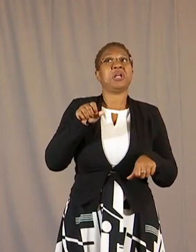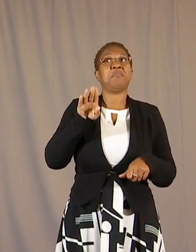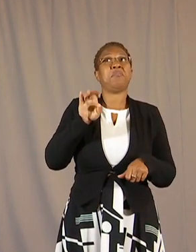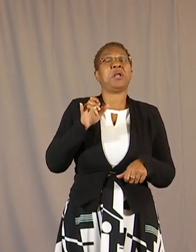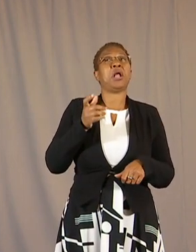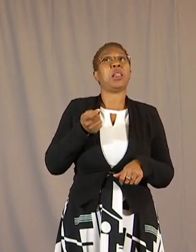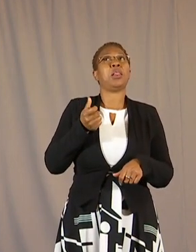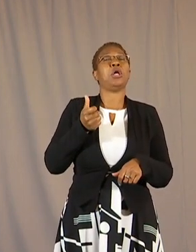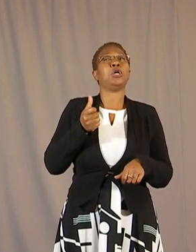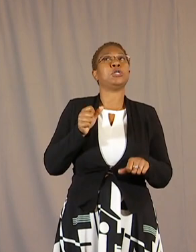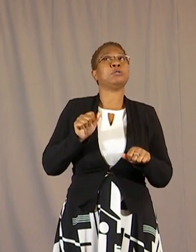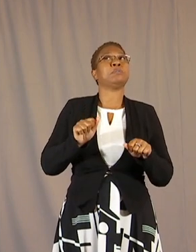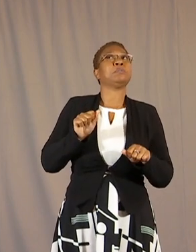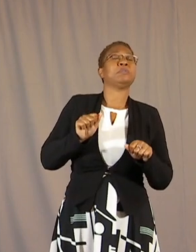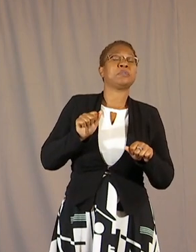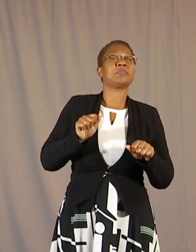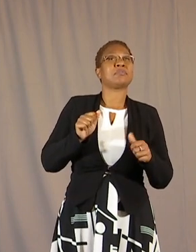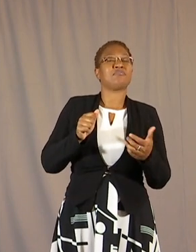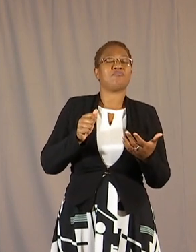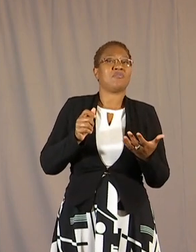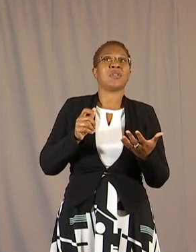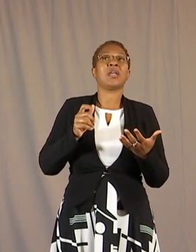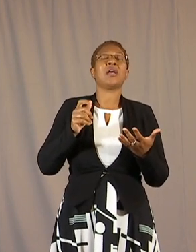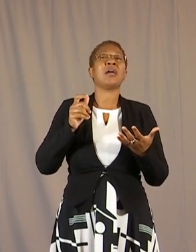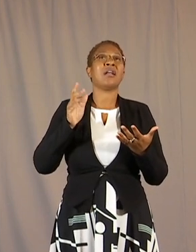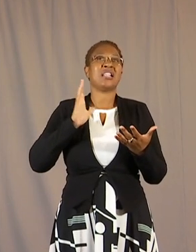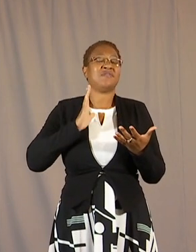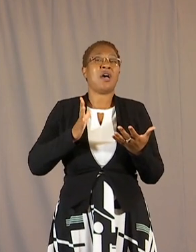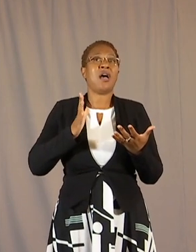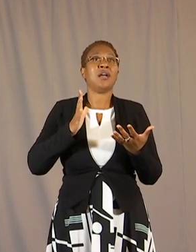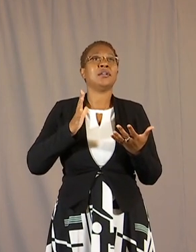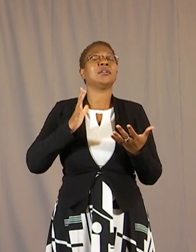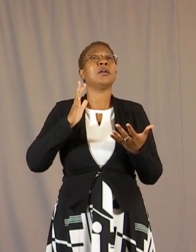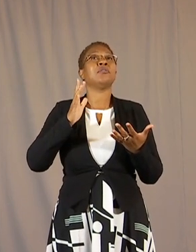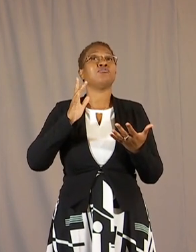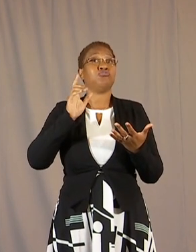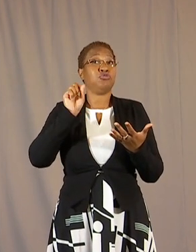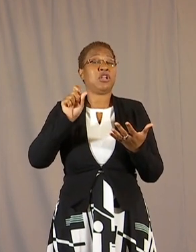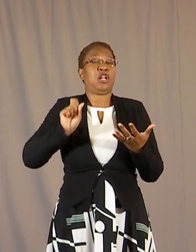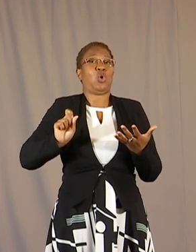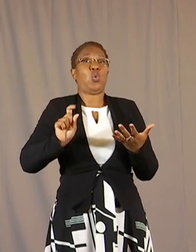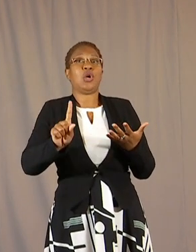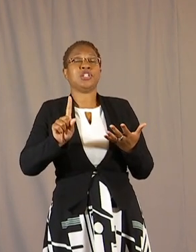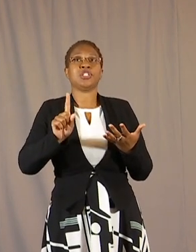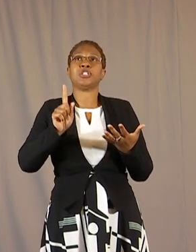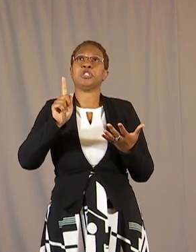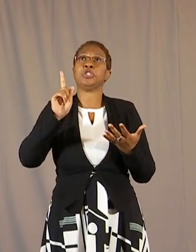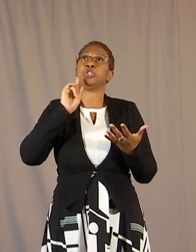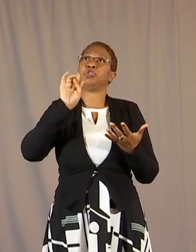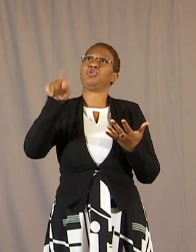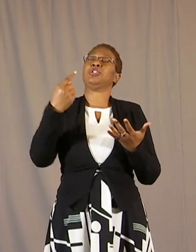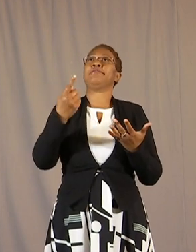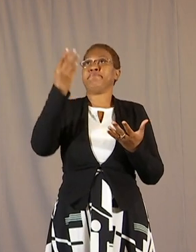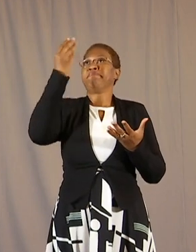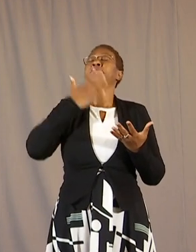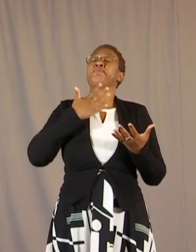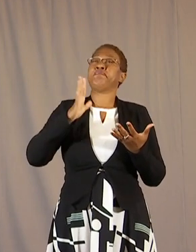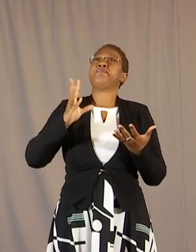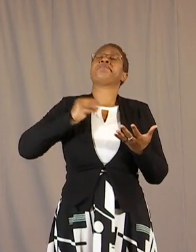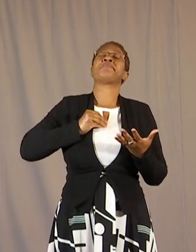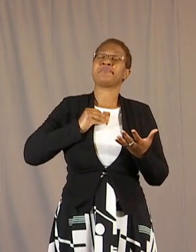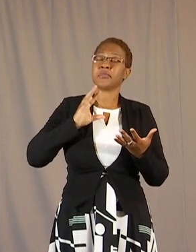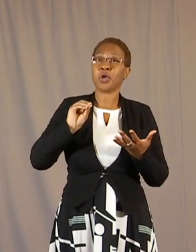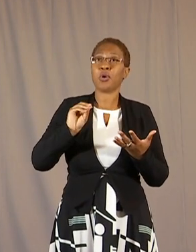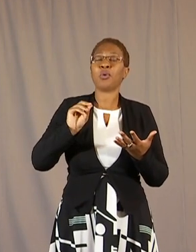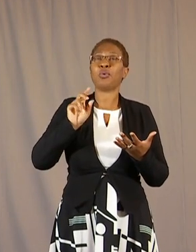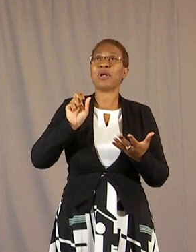us to do better within our fields, but to question everything and not to take everything just at face value, but certainly to